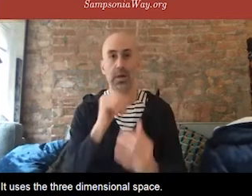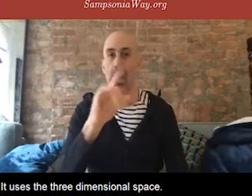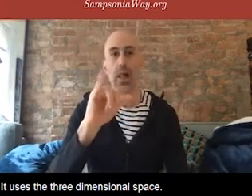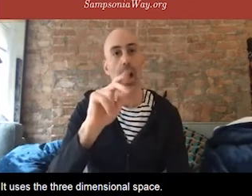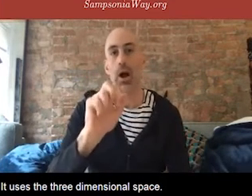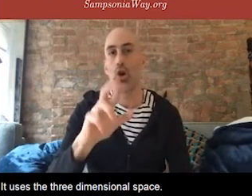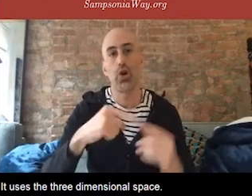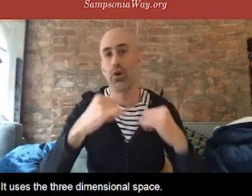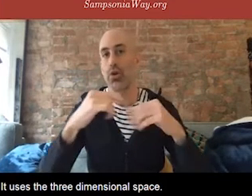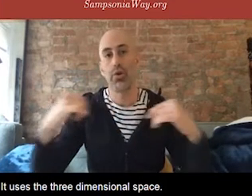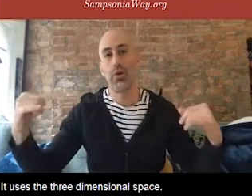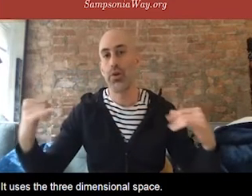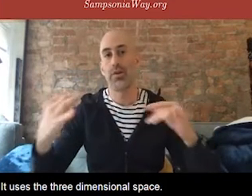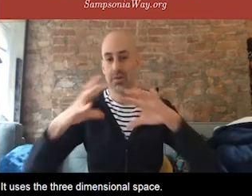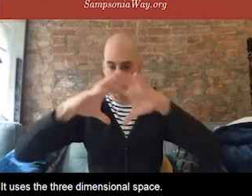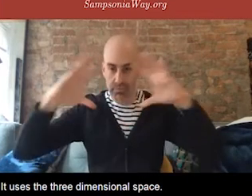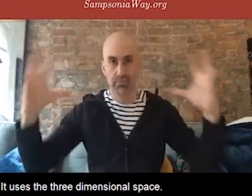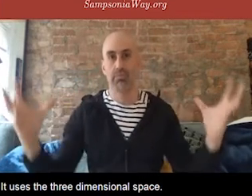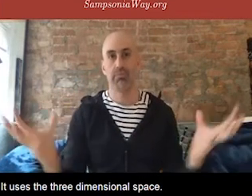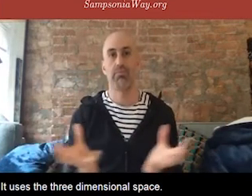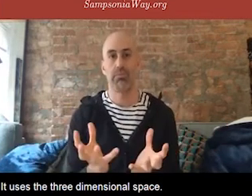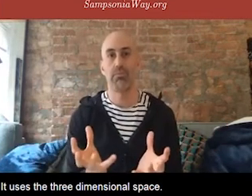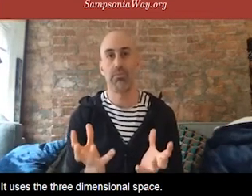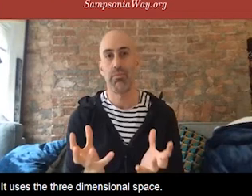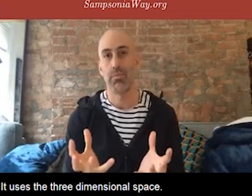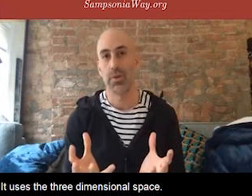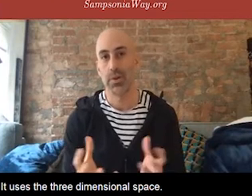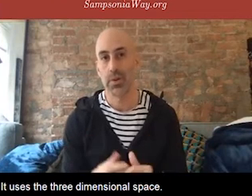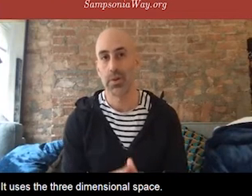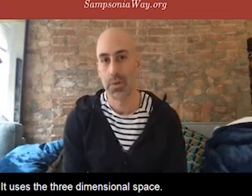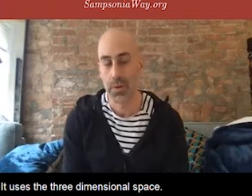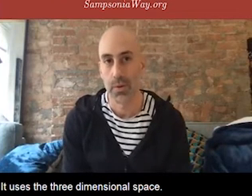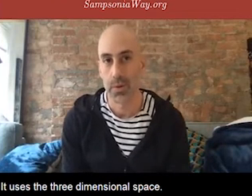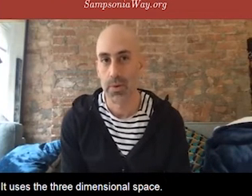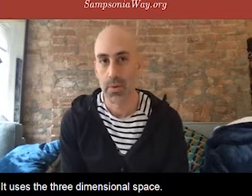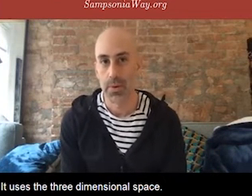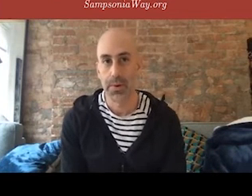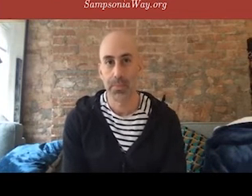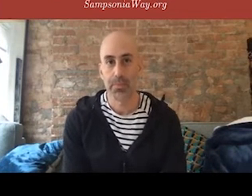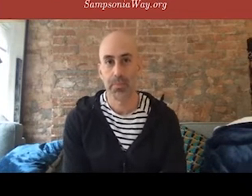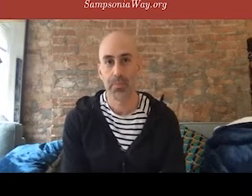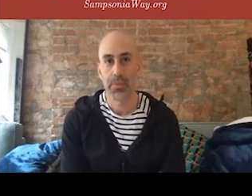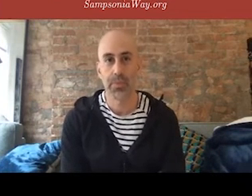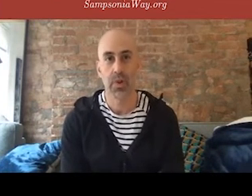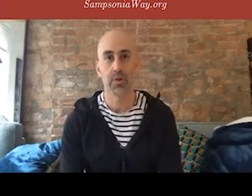poetry, but sign language poetry is spatial. It's not linear. It uses a three-dimensional space.